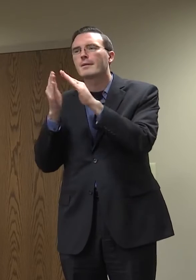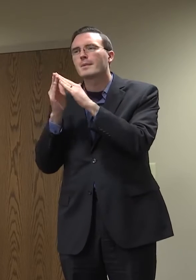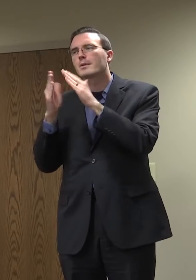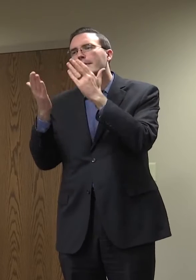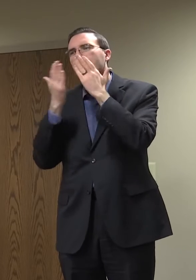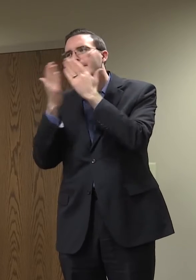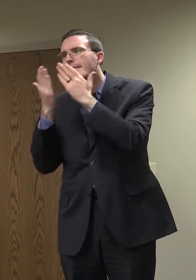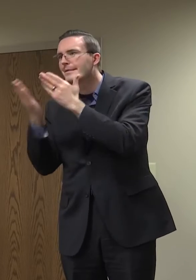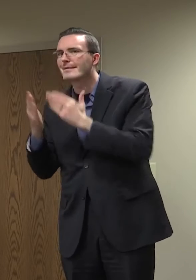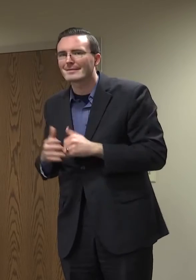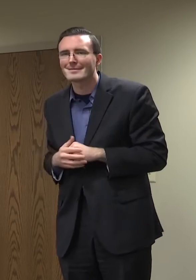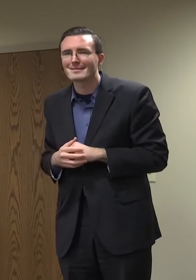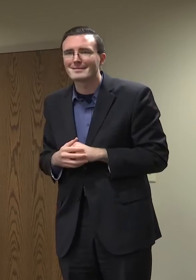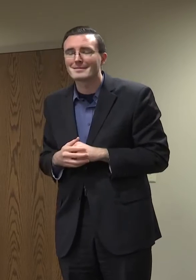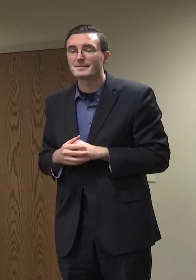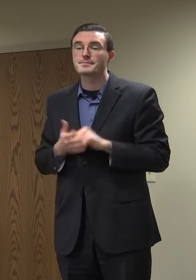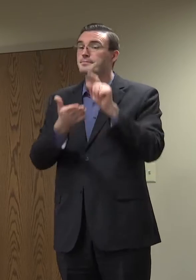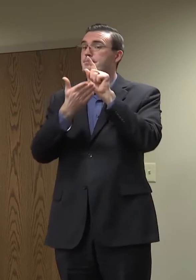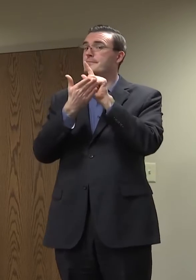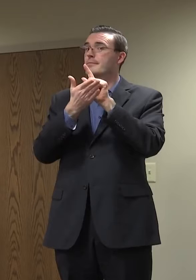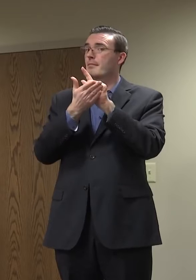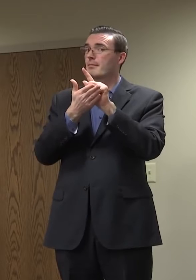in number of new cases per week.